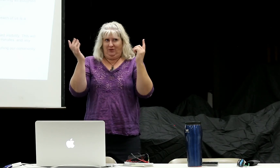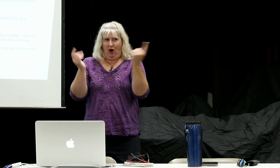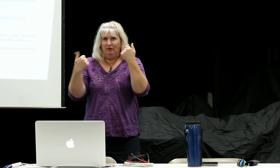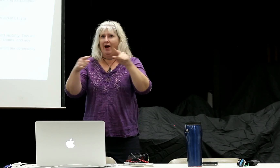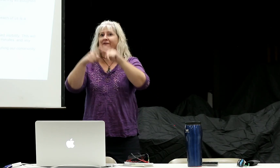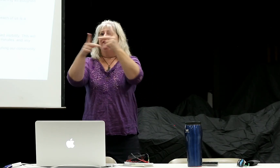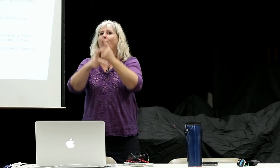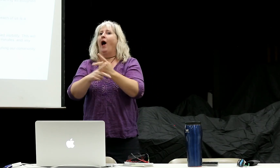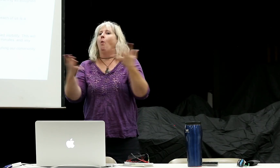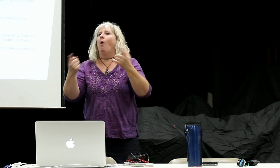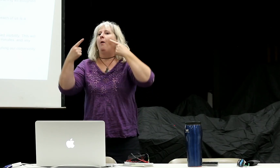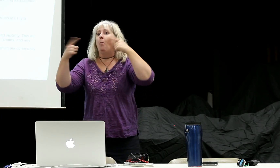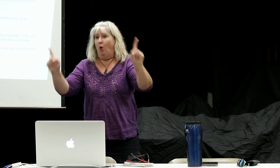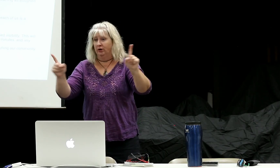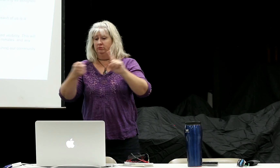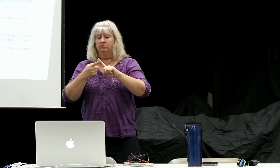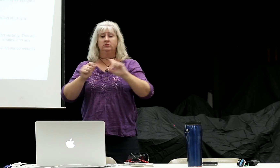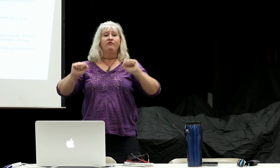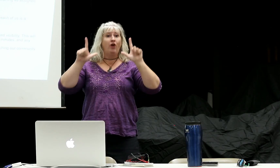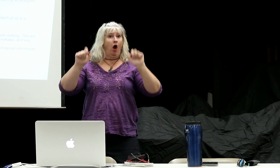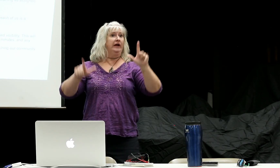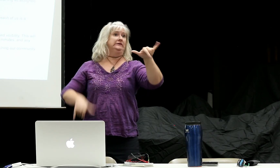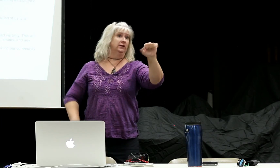much on there, I think people, again,